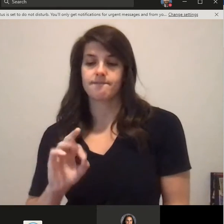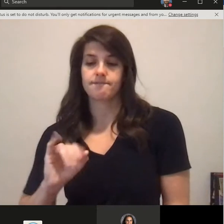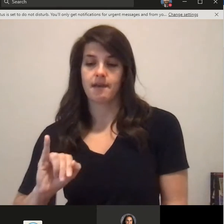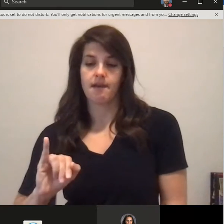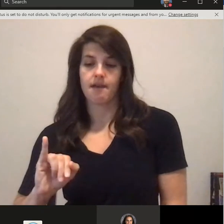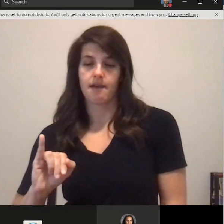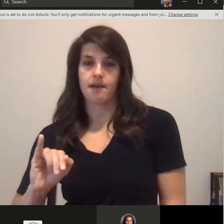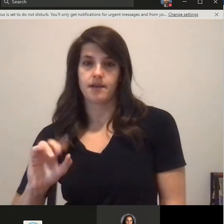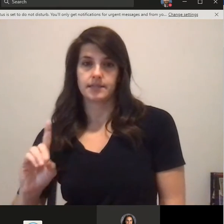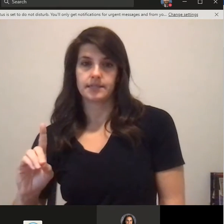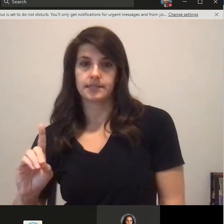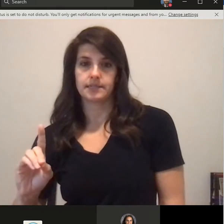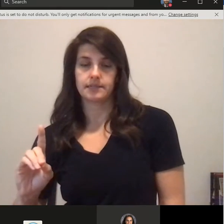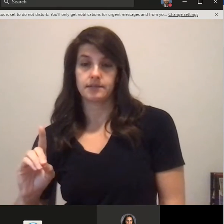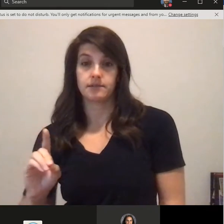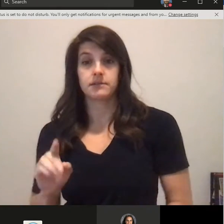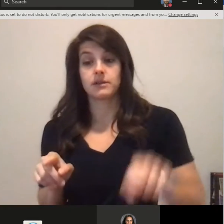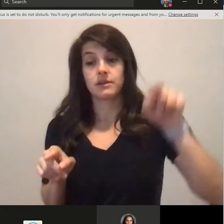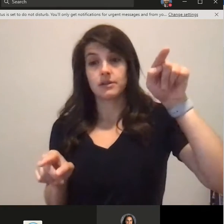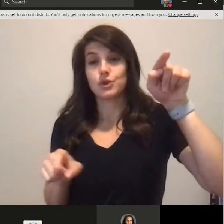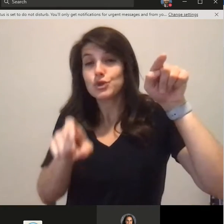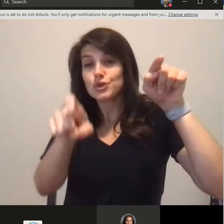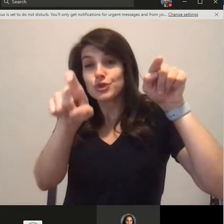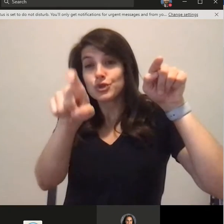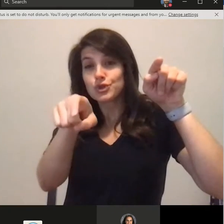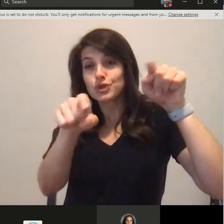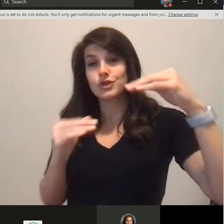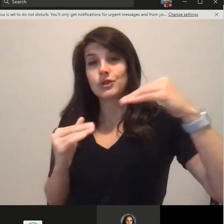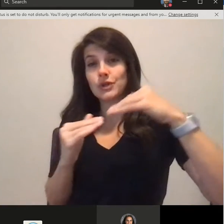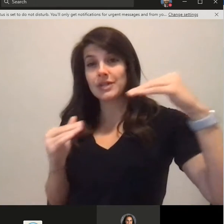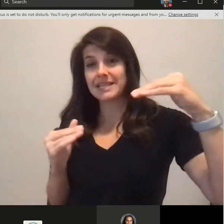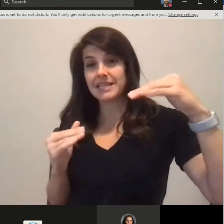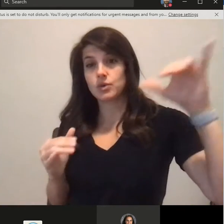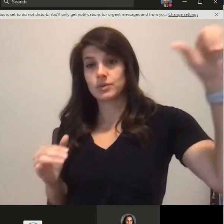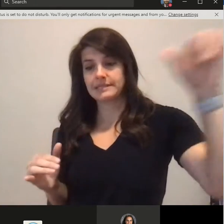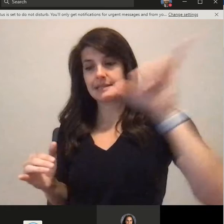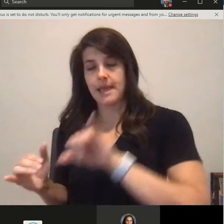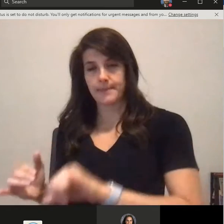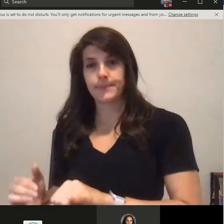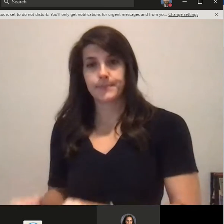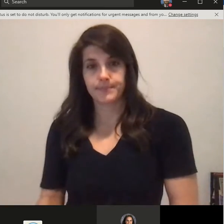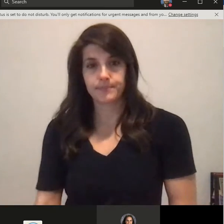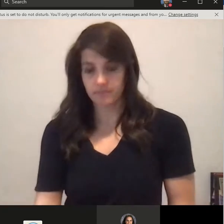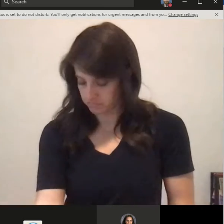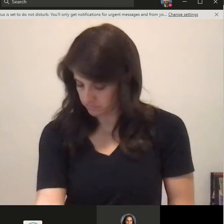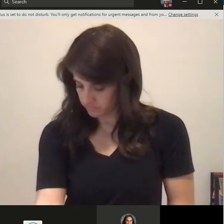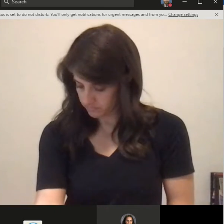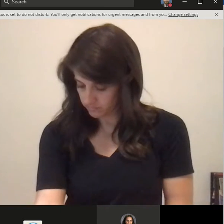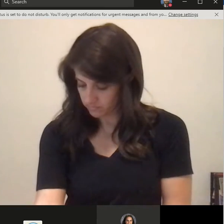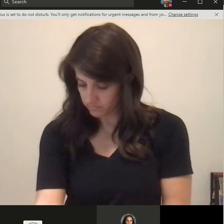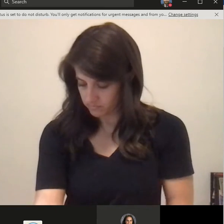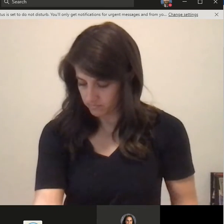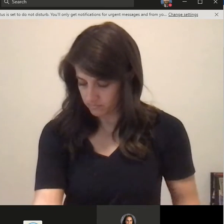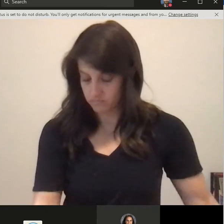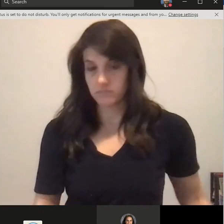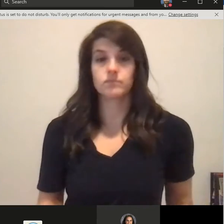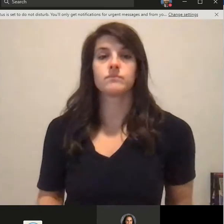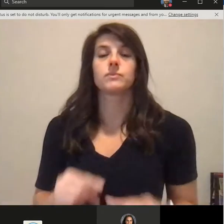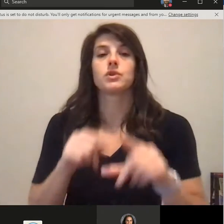FID. And these angles should be the same. So let's look at the measurement. So we were looking at angle HAHE,